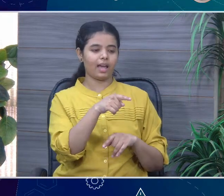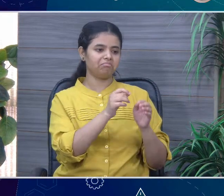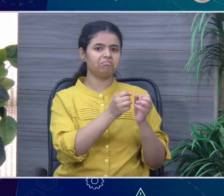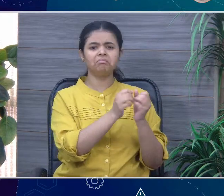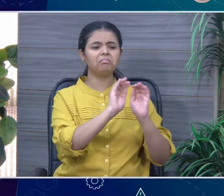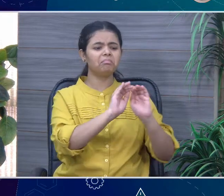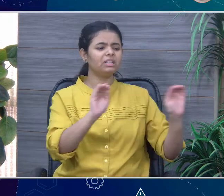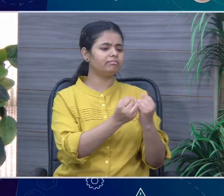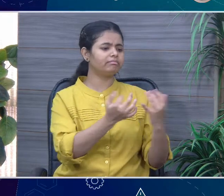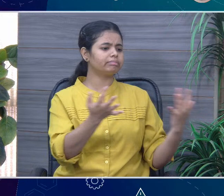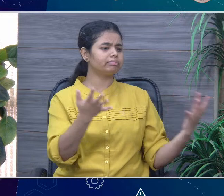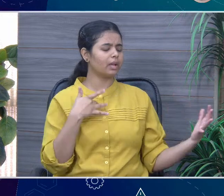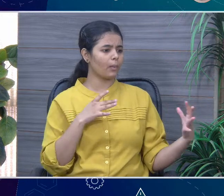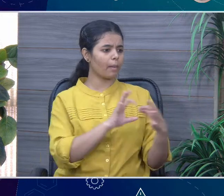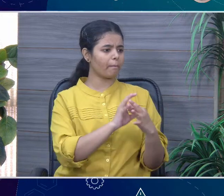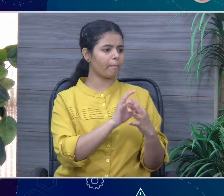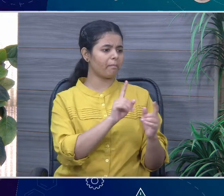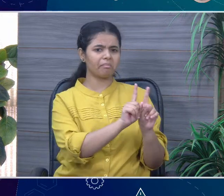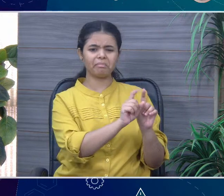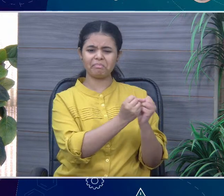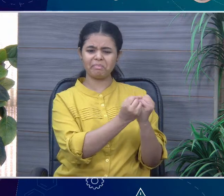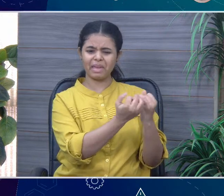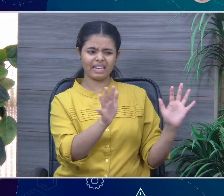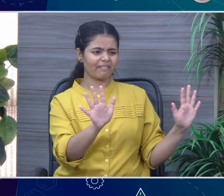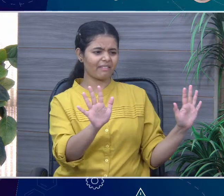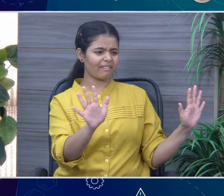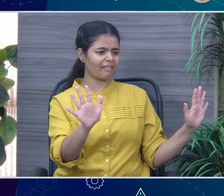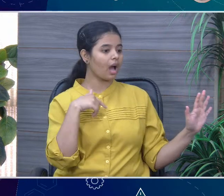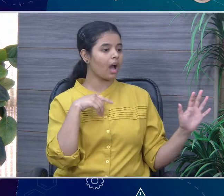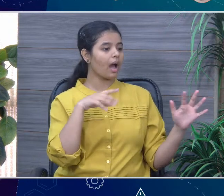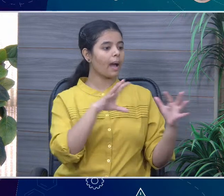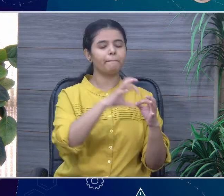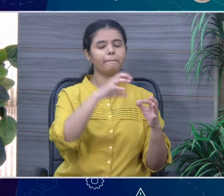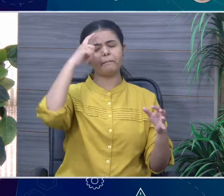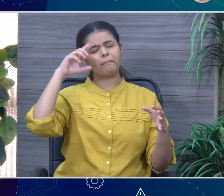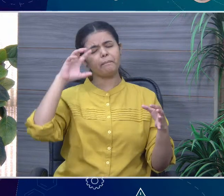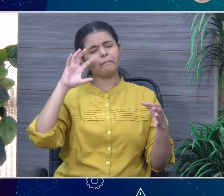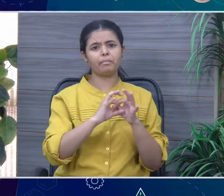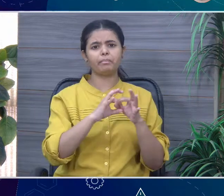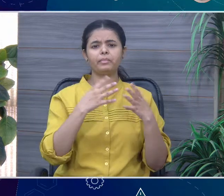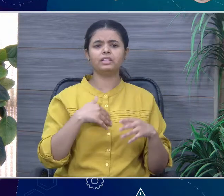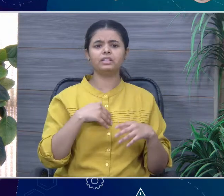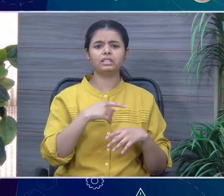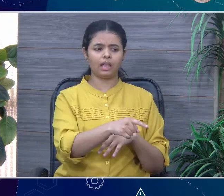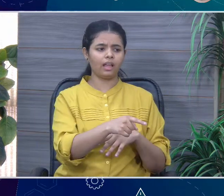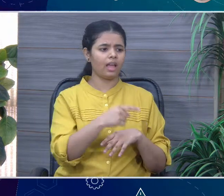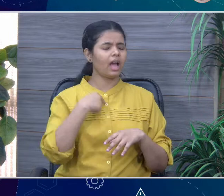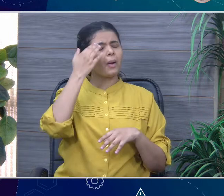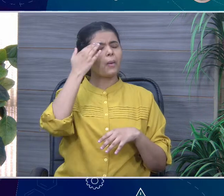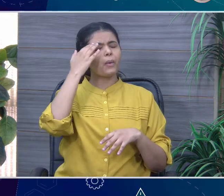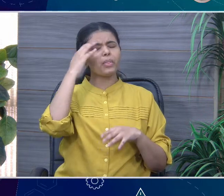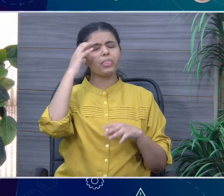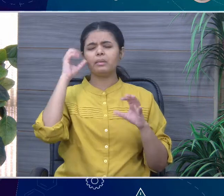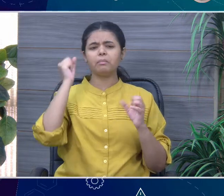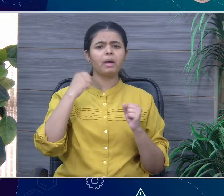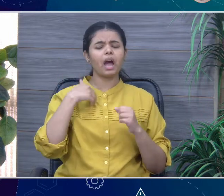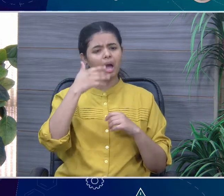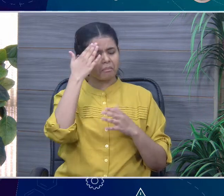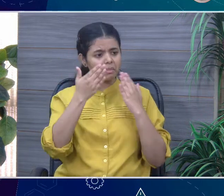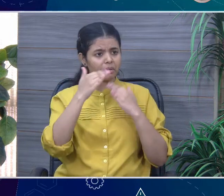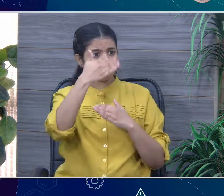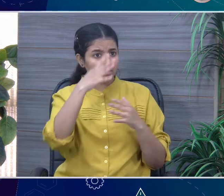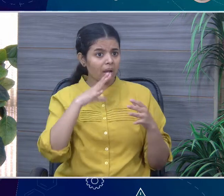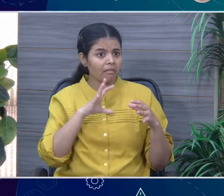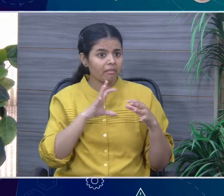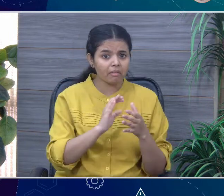got connected, I would say subconsciously. I never thought that she would become my friend, and she became my friend.